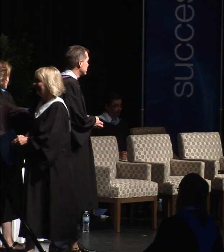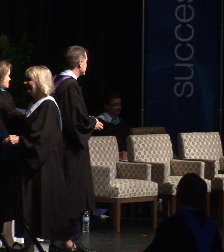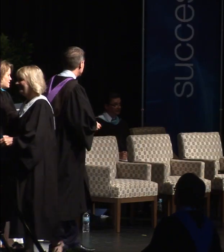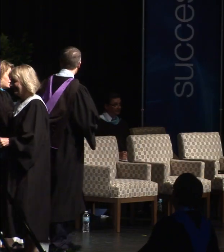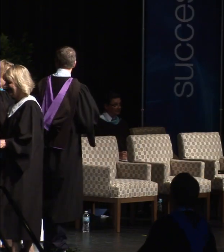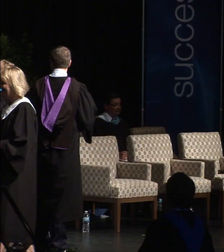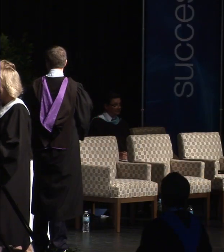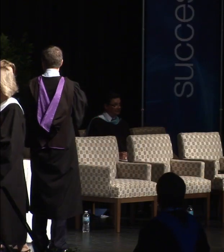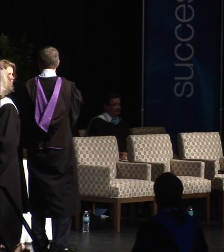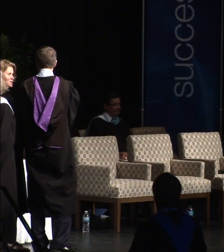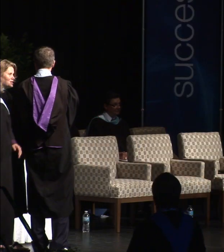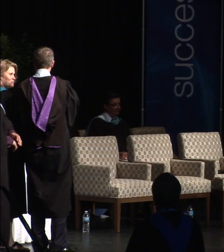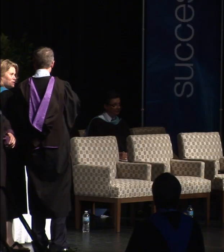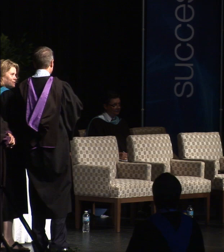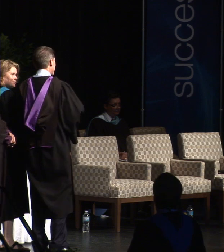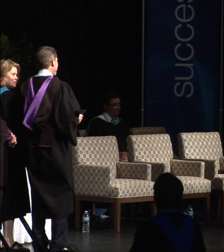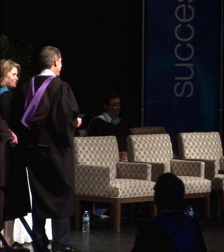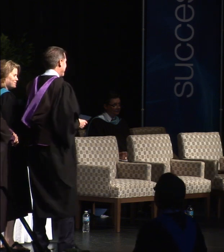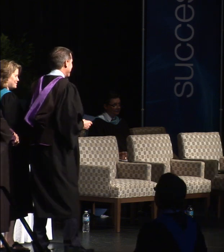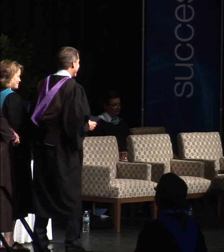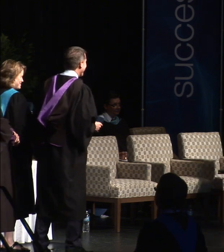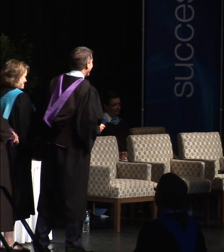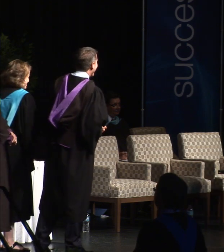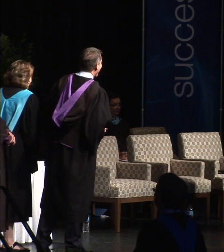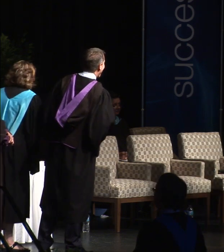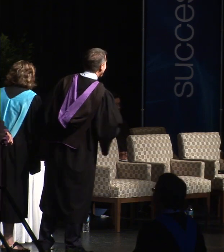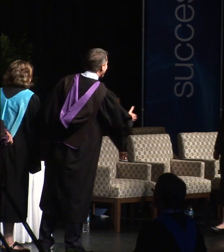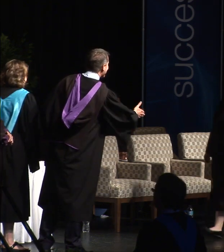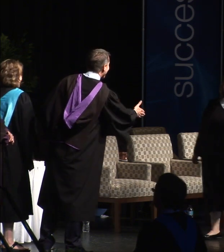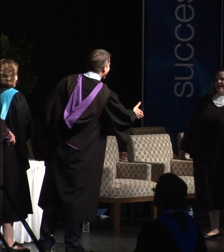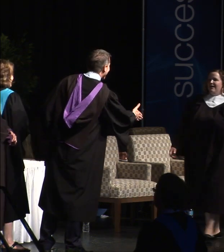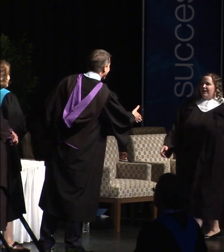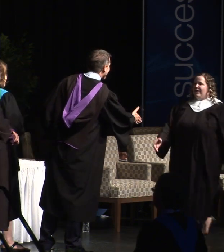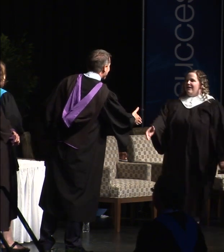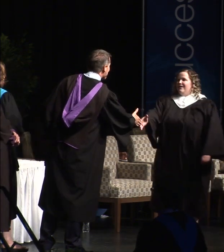Kendra Shalise McDougall.